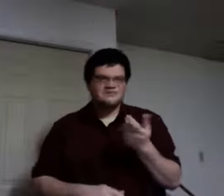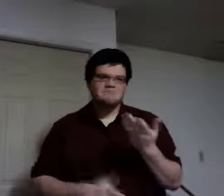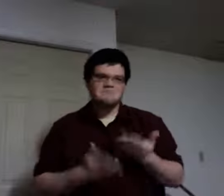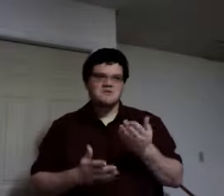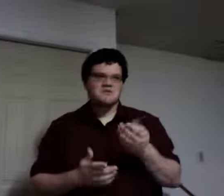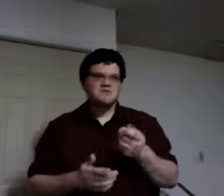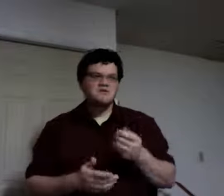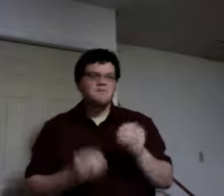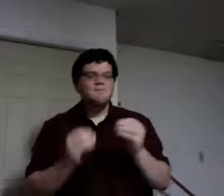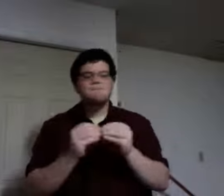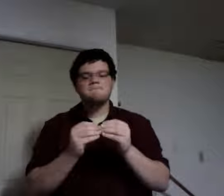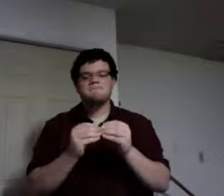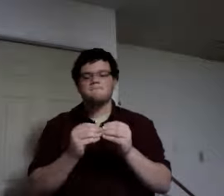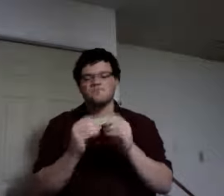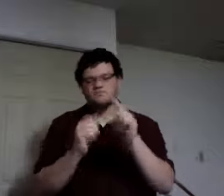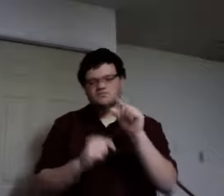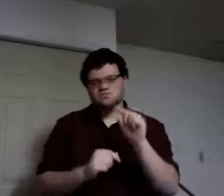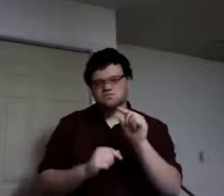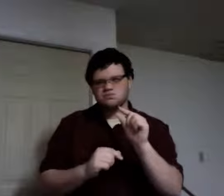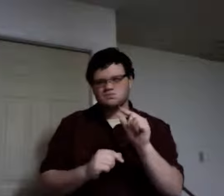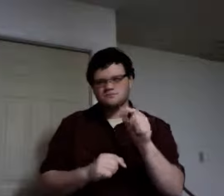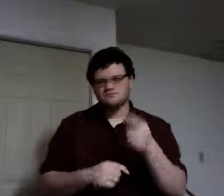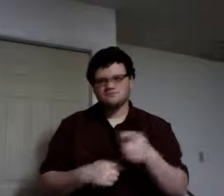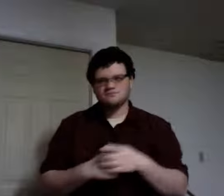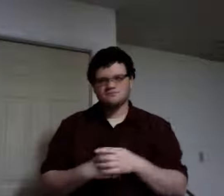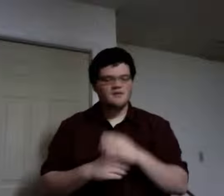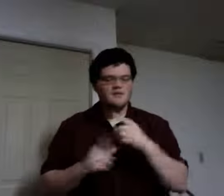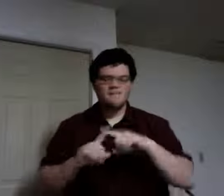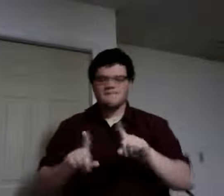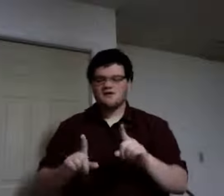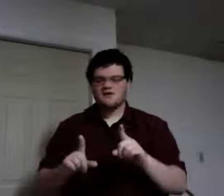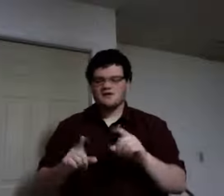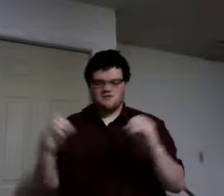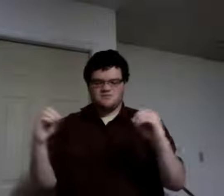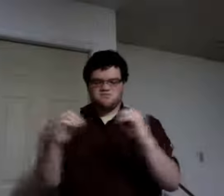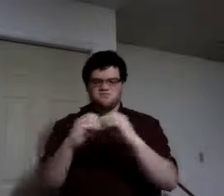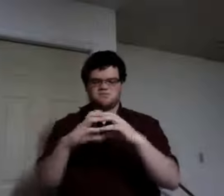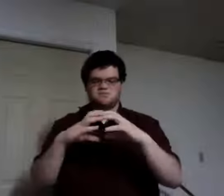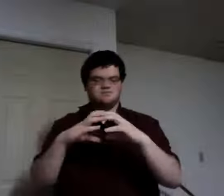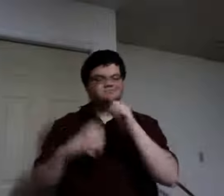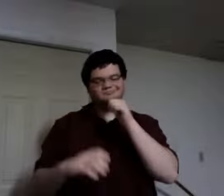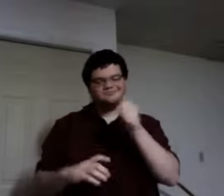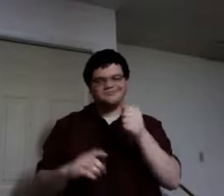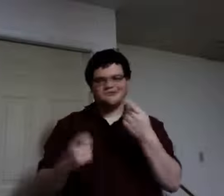temperature and pressure, but fusion is not actually occurring inside of the core. And something like Jupiter would be an example, and you can go